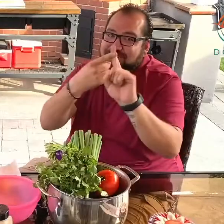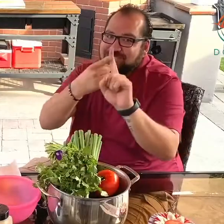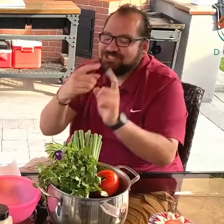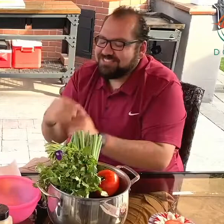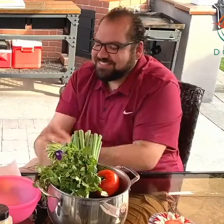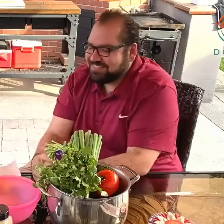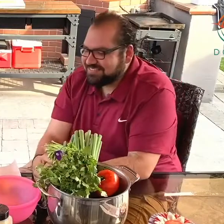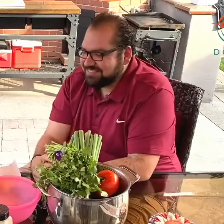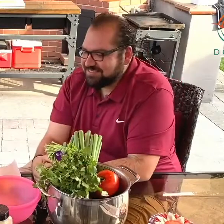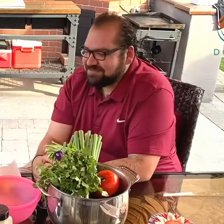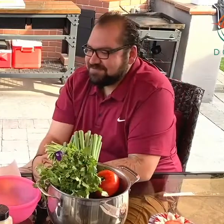first.